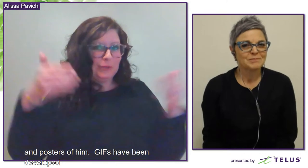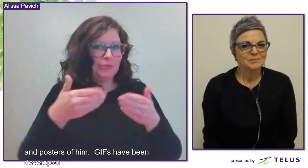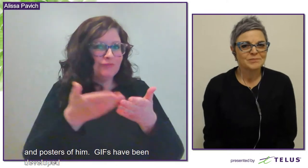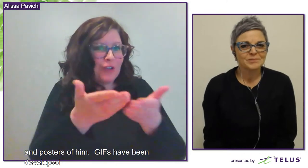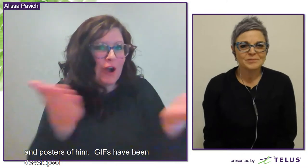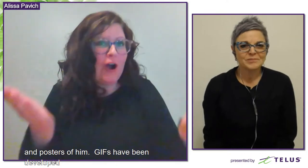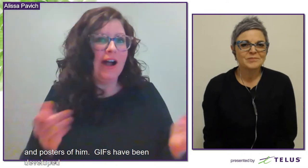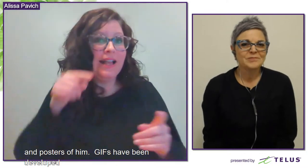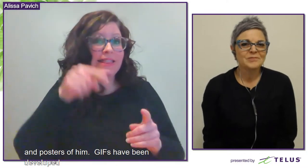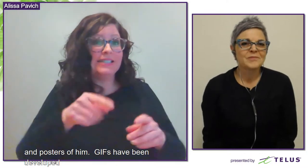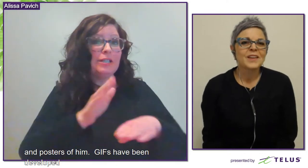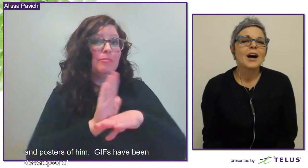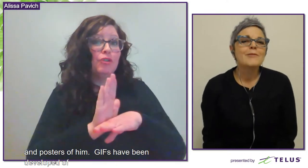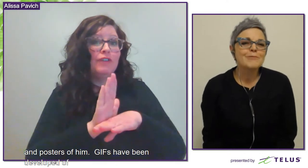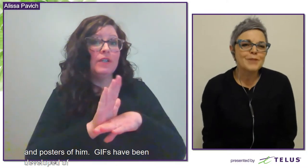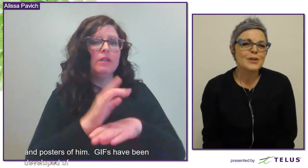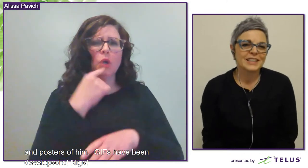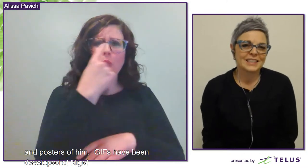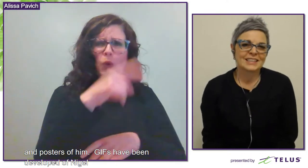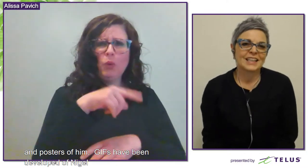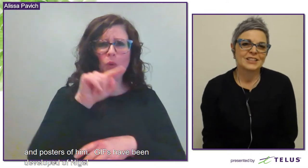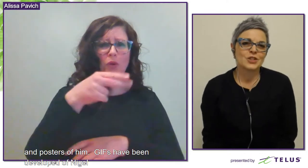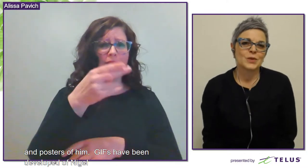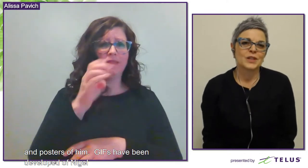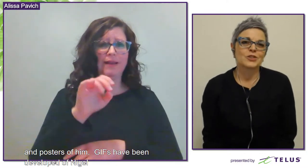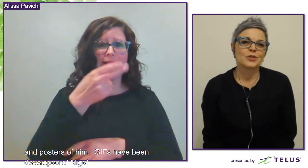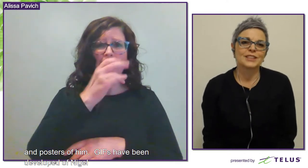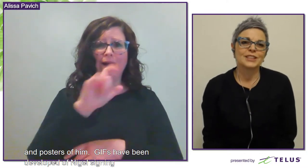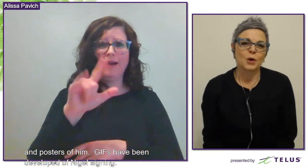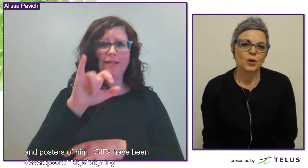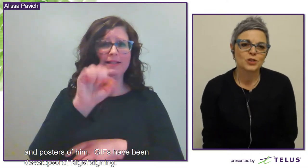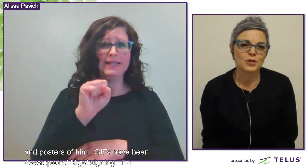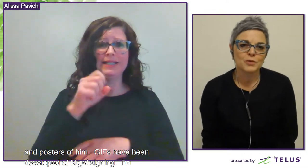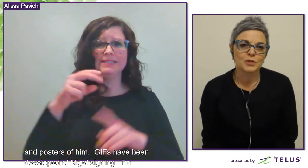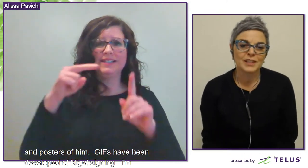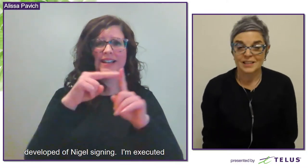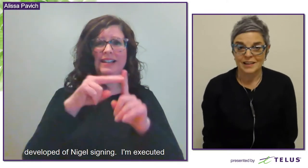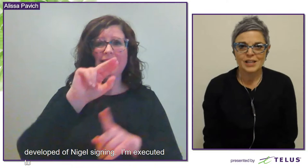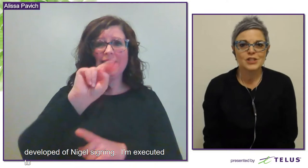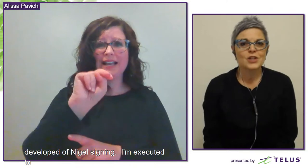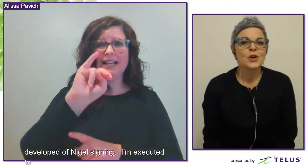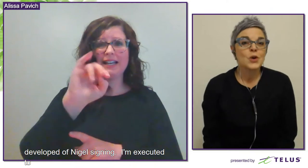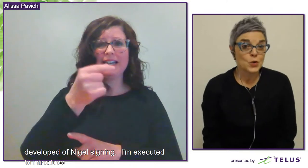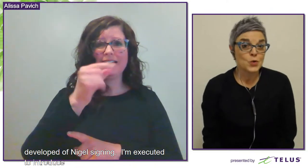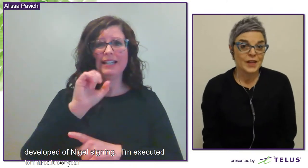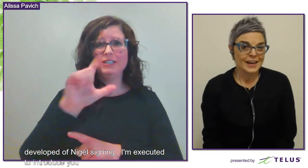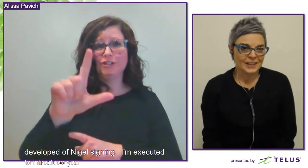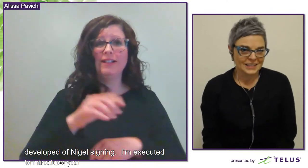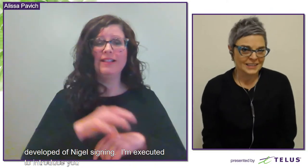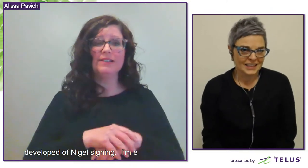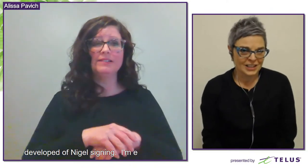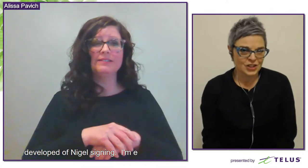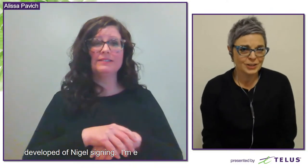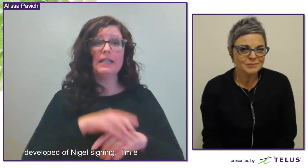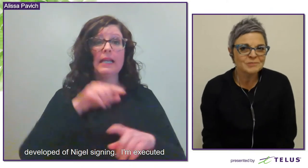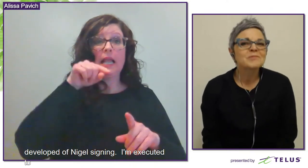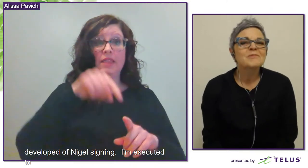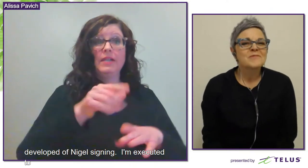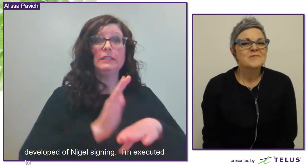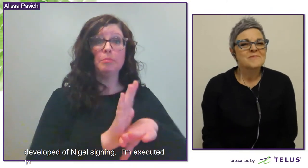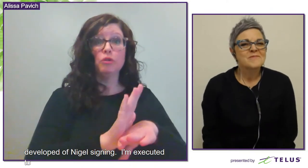signing. I'm very excited to introduce you all to the movie tonight, Who the Hell is